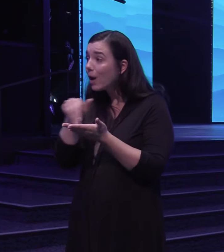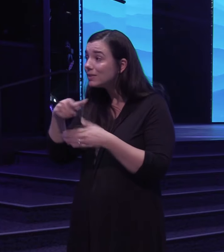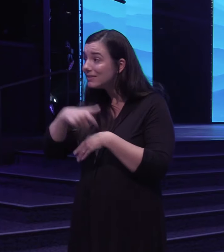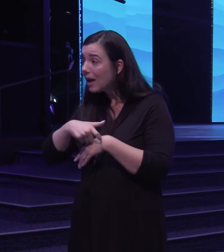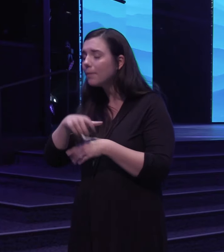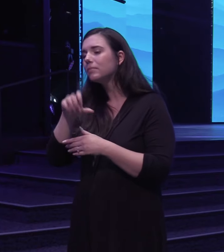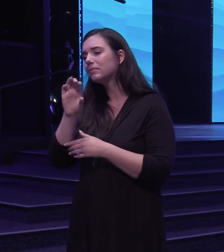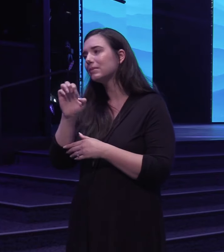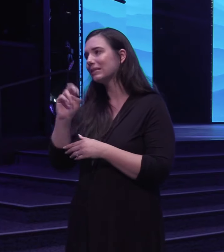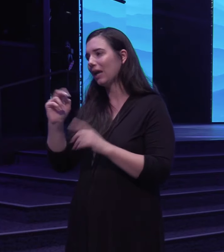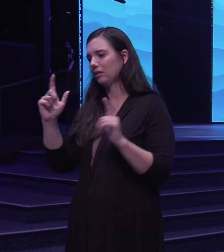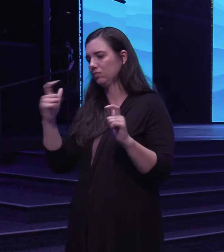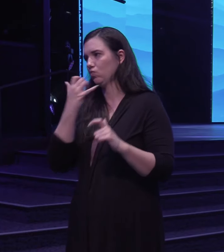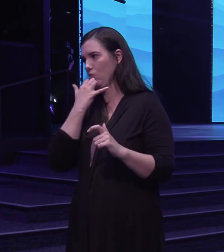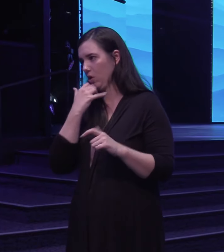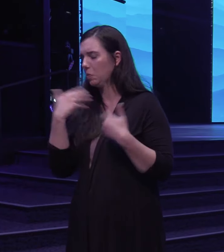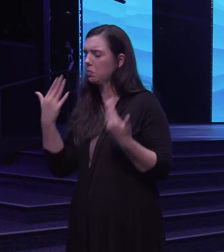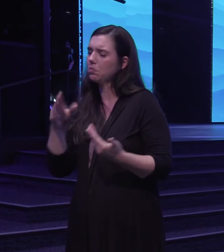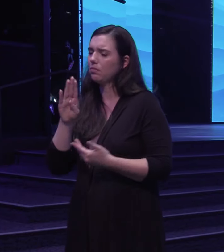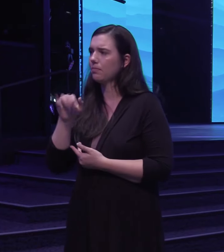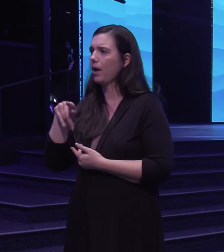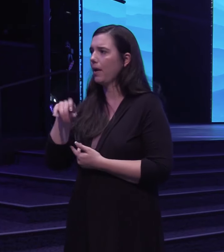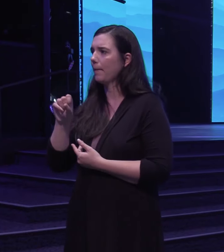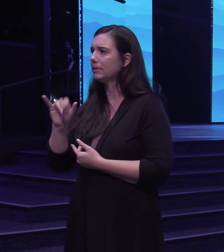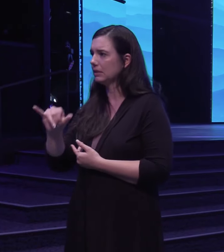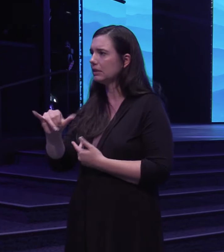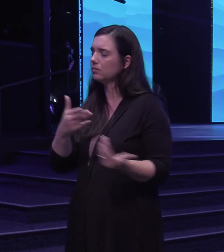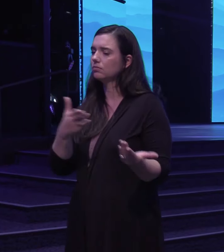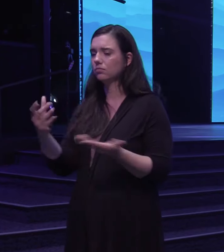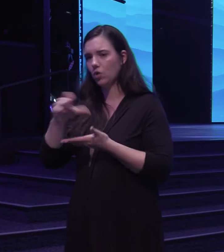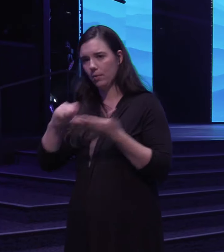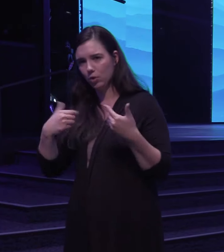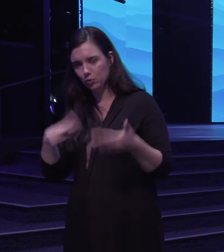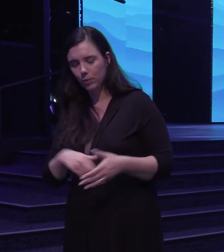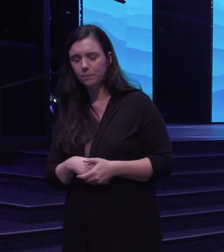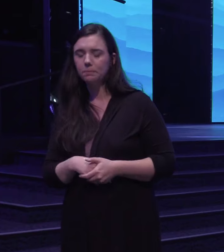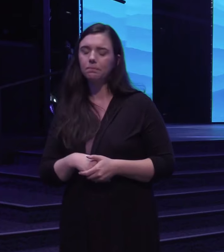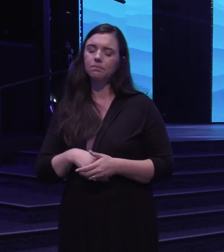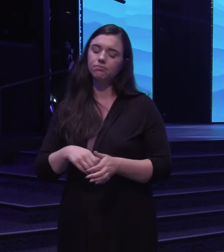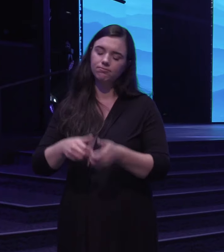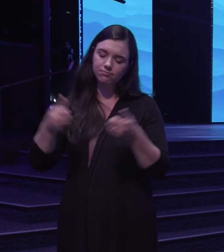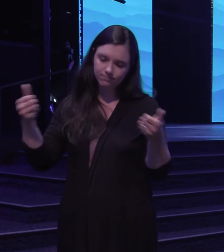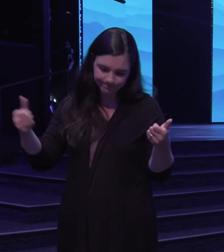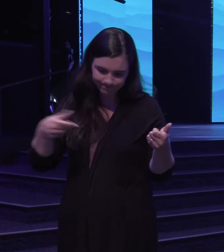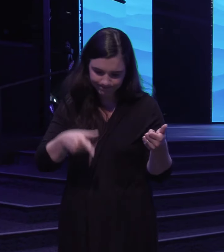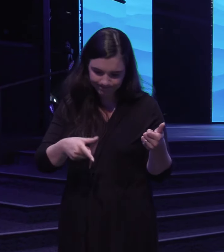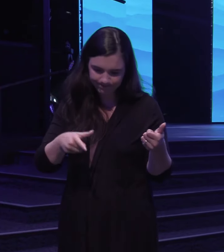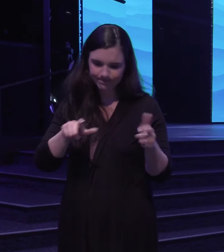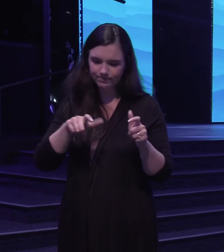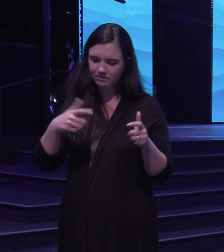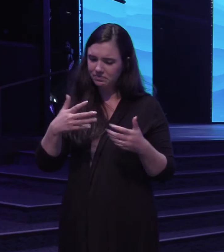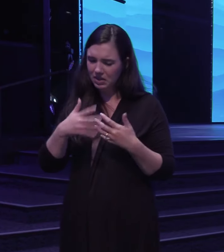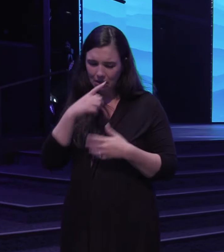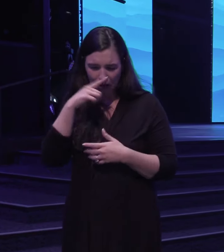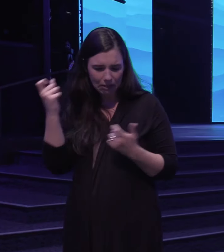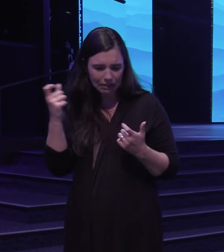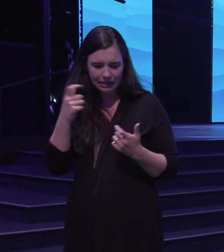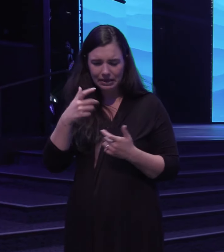so I'll do a biopsy. Took them to the operating room, went down. There was this big, ugly, grayish-red